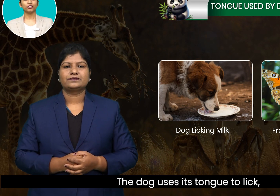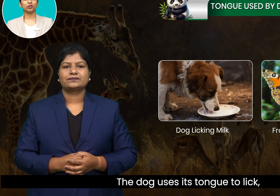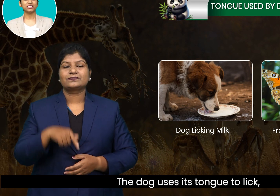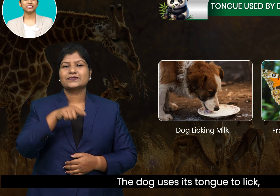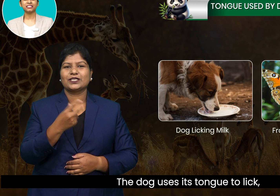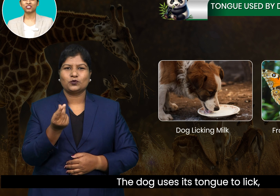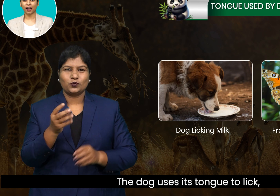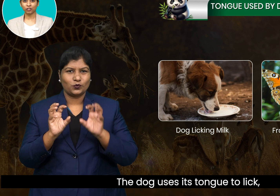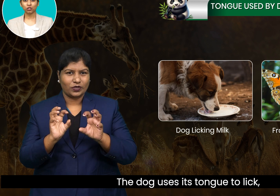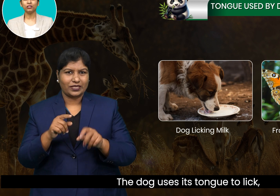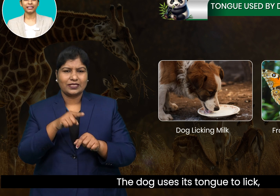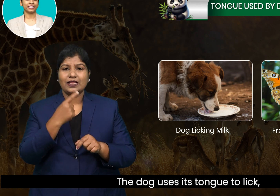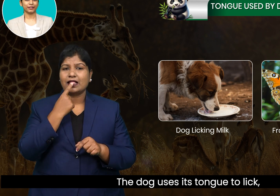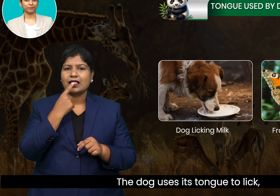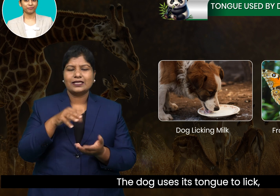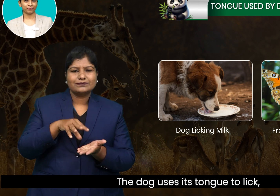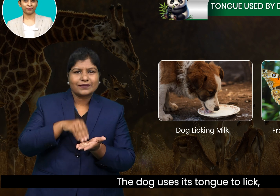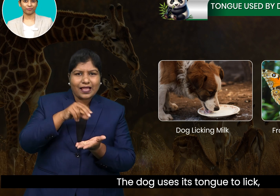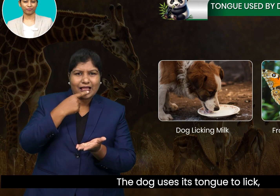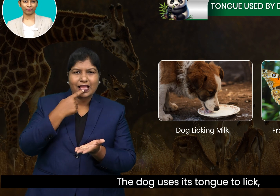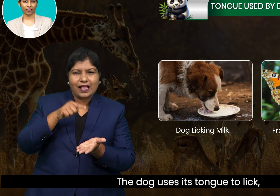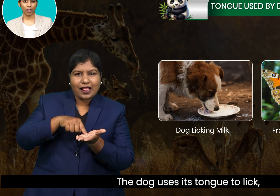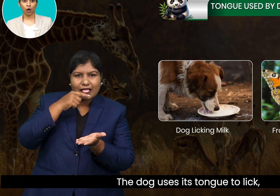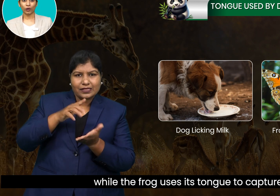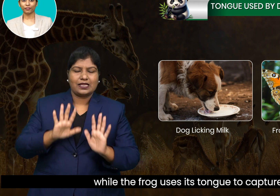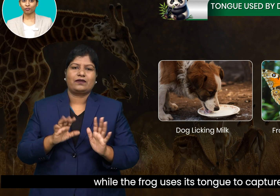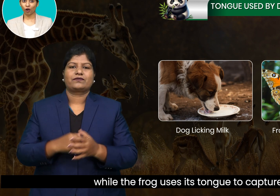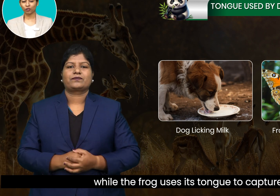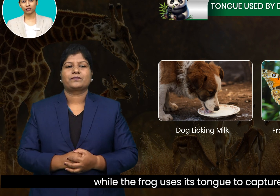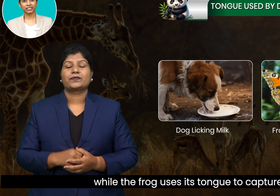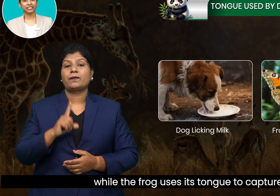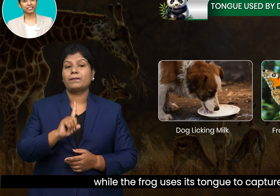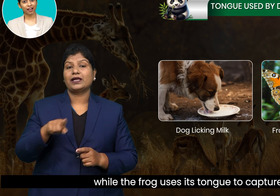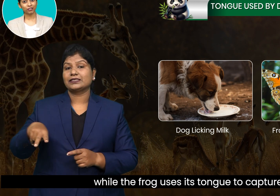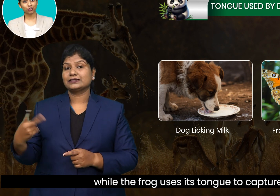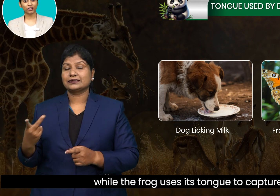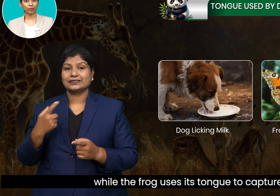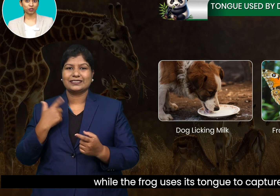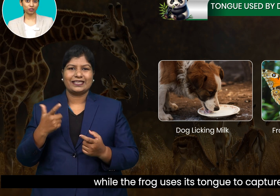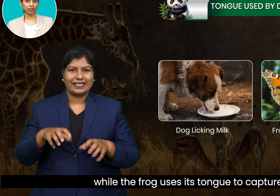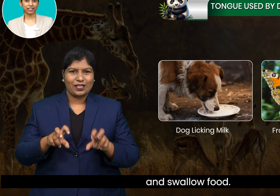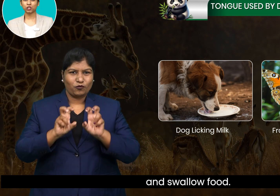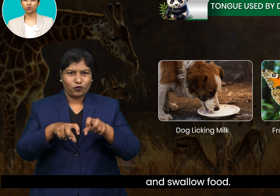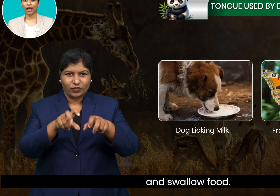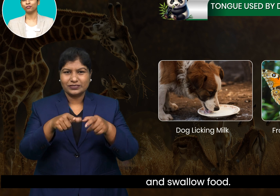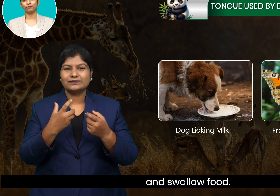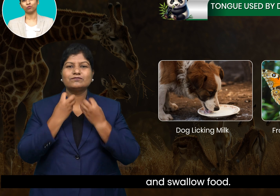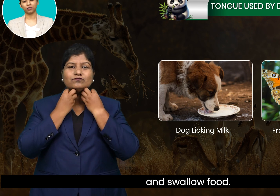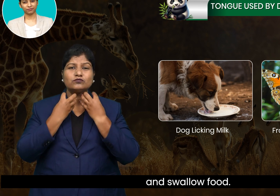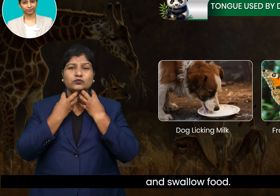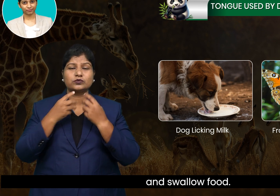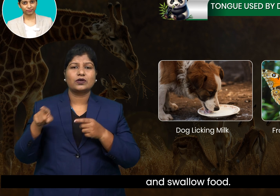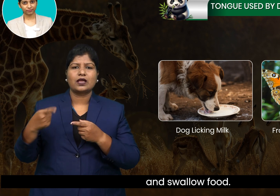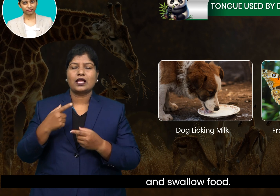The dog uses its tongue to lick, while the frog uses its tongue to capture and swallow